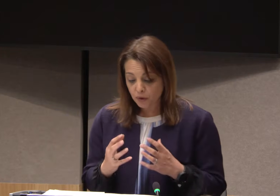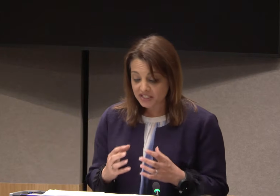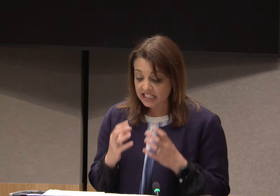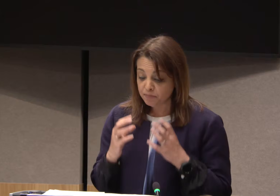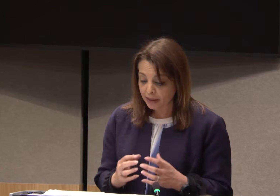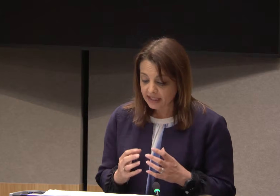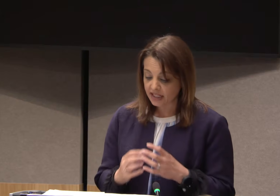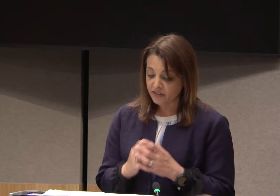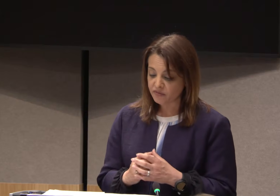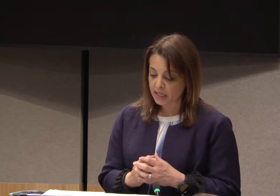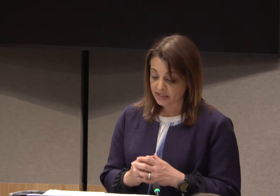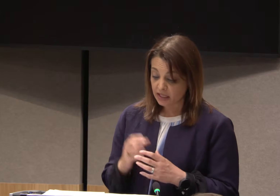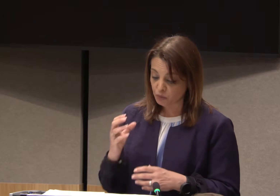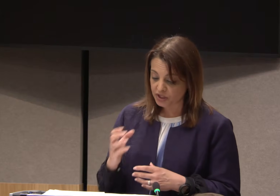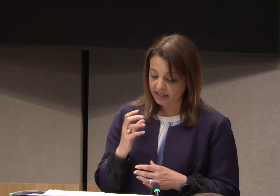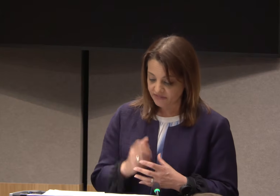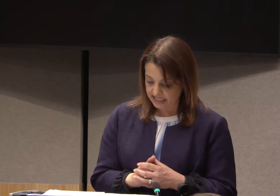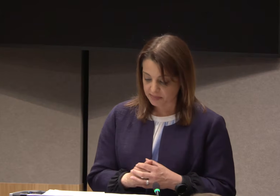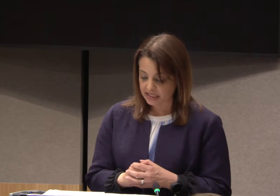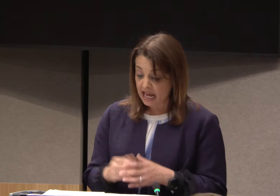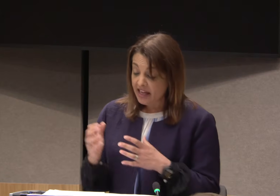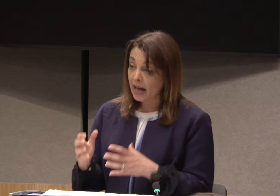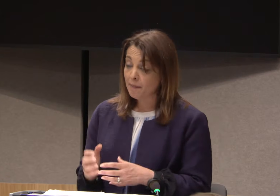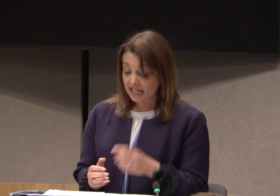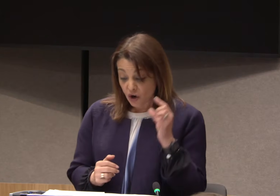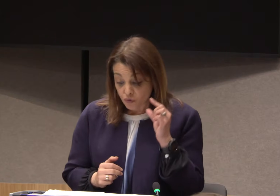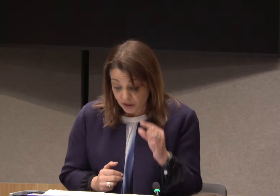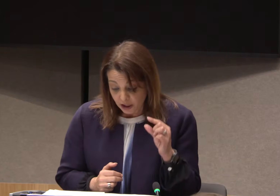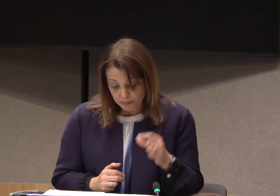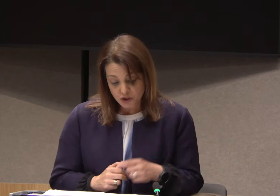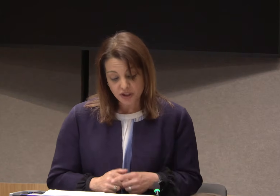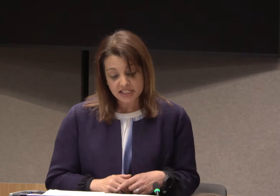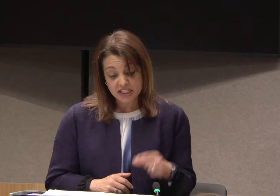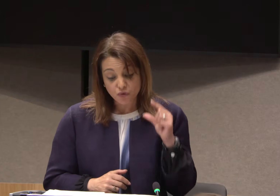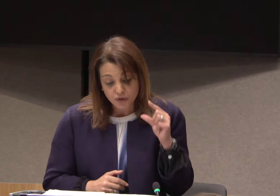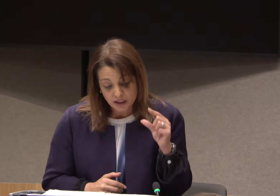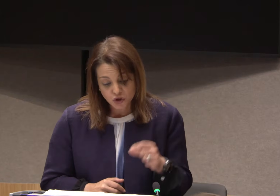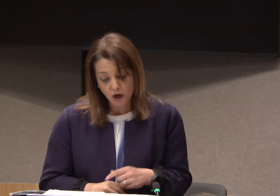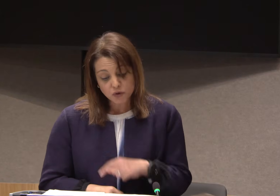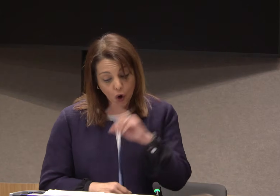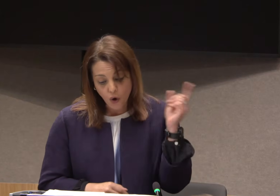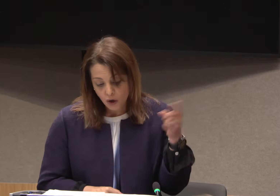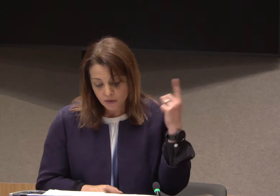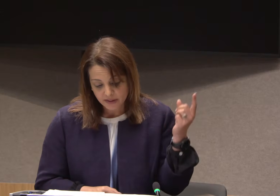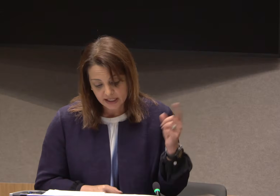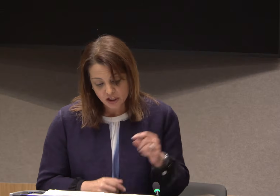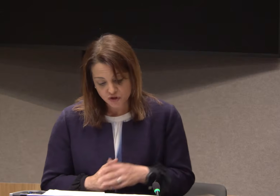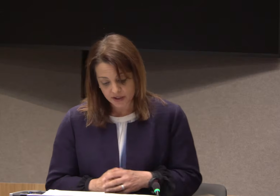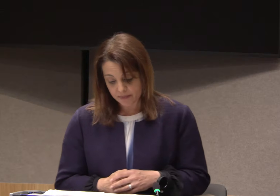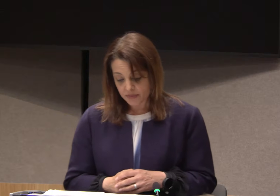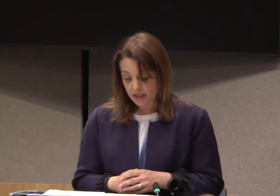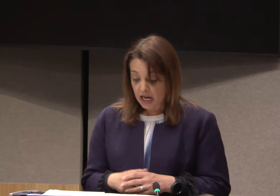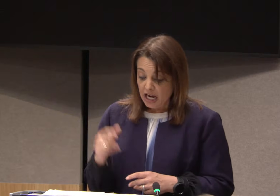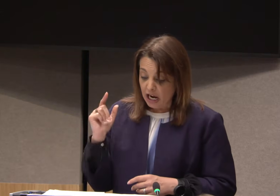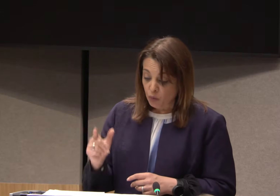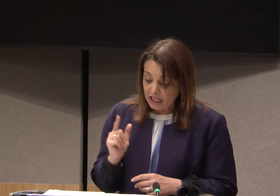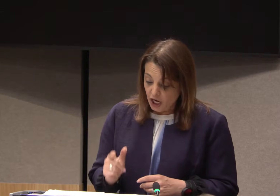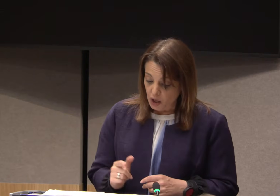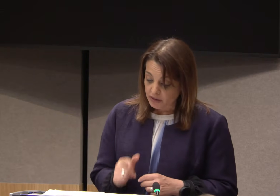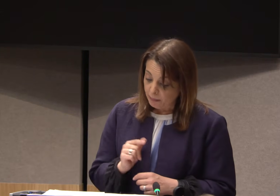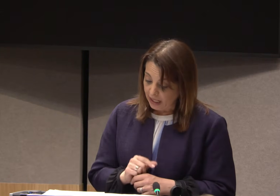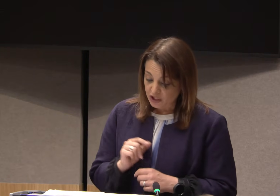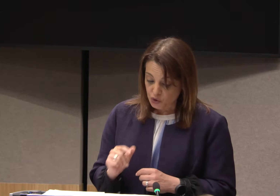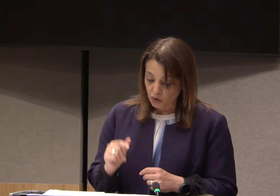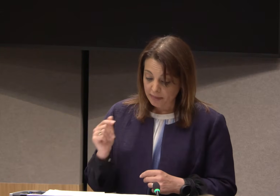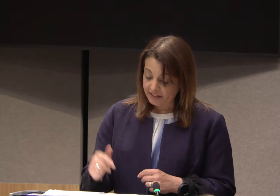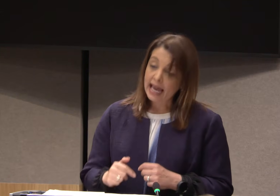attracted 4.6 billion of inward investment. That meant real opportunities, real jobs all over the country. Now, we